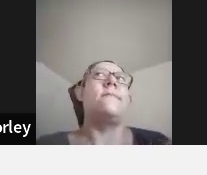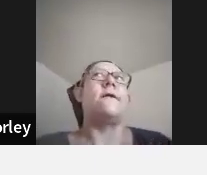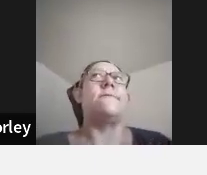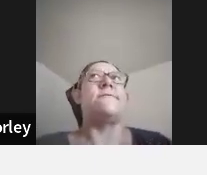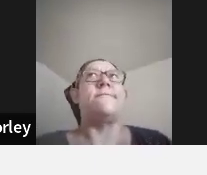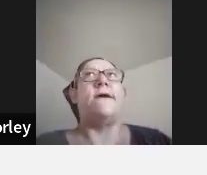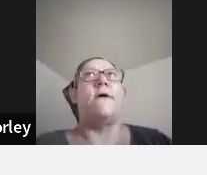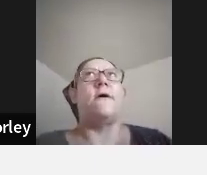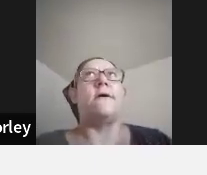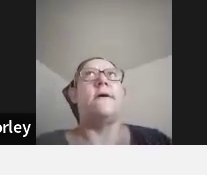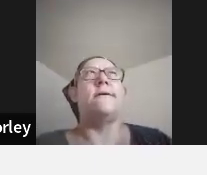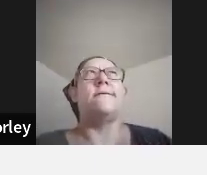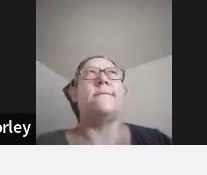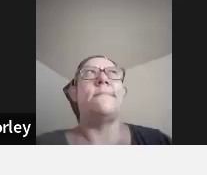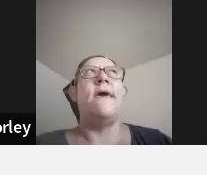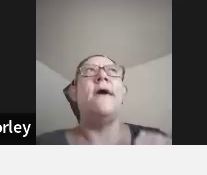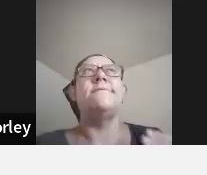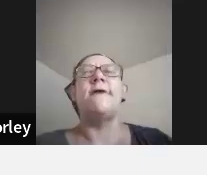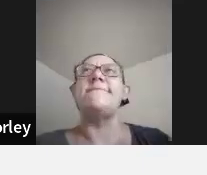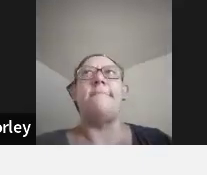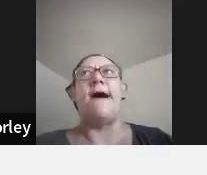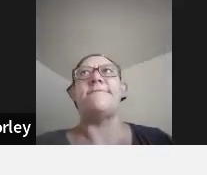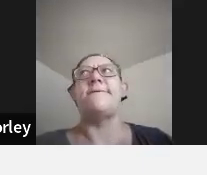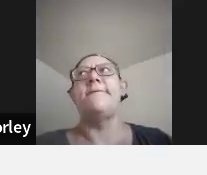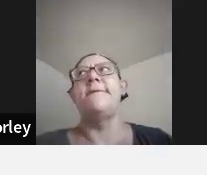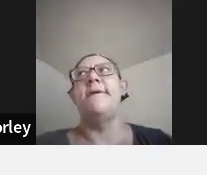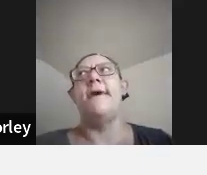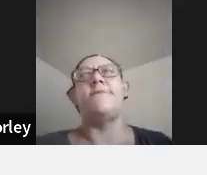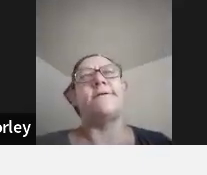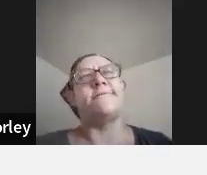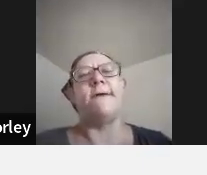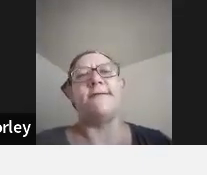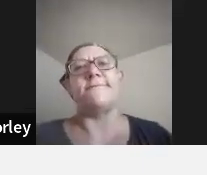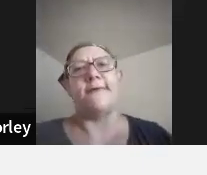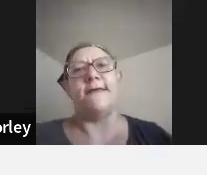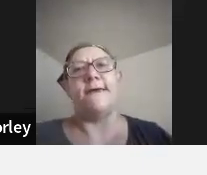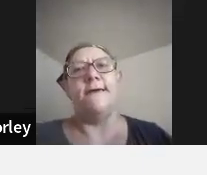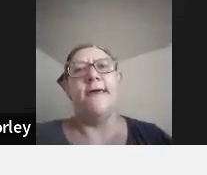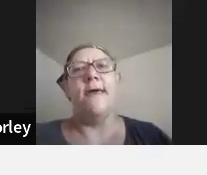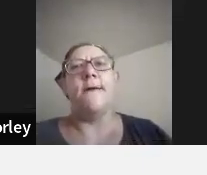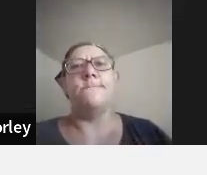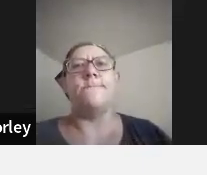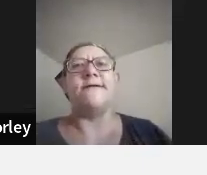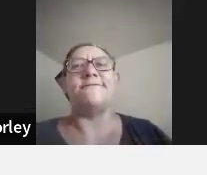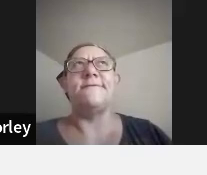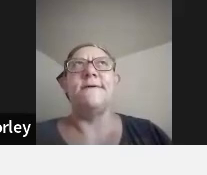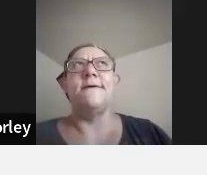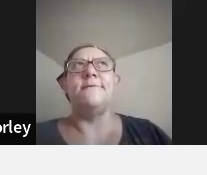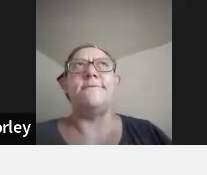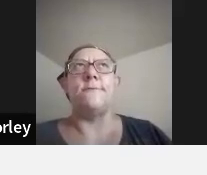There are a lot of us that are taught to mask and participate in society,